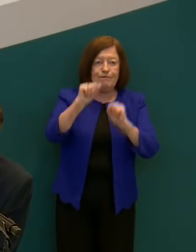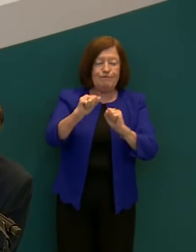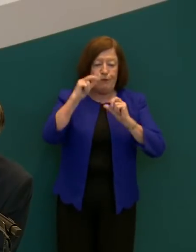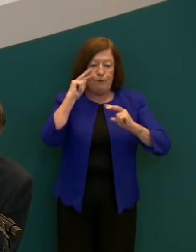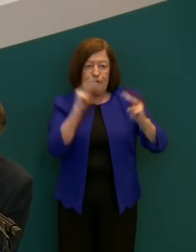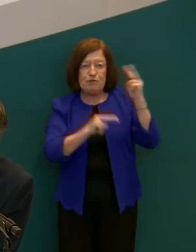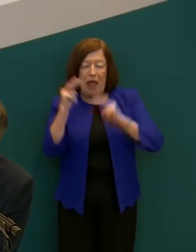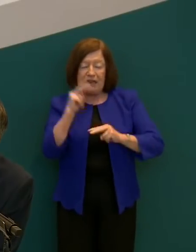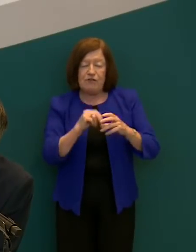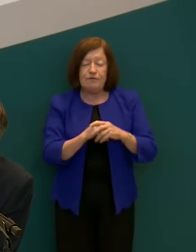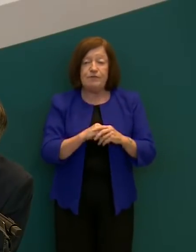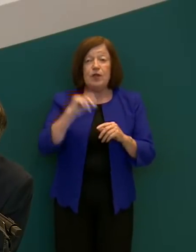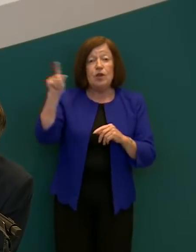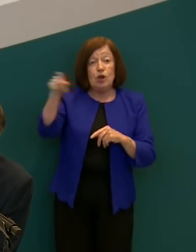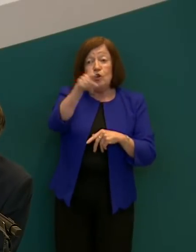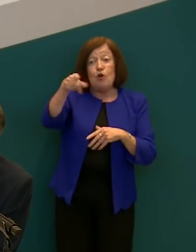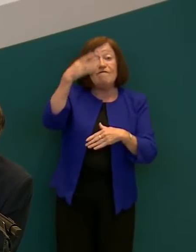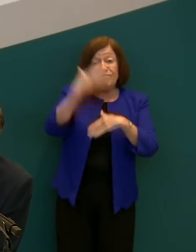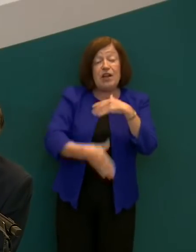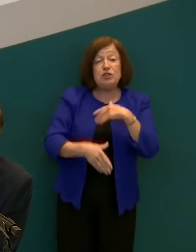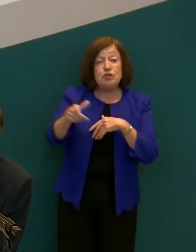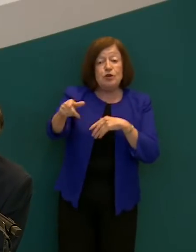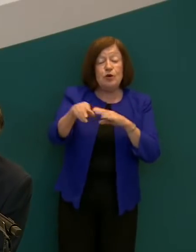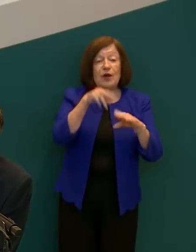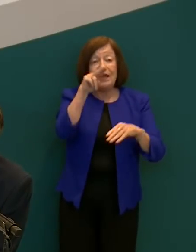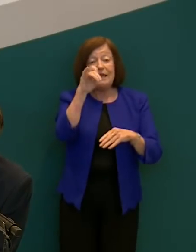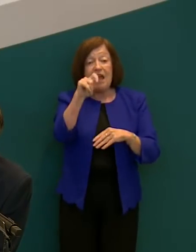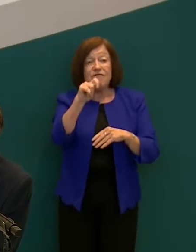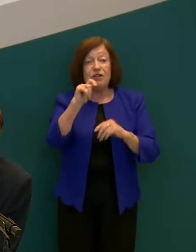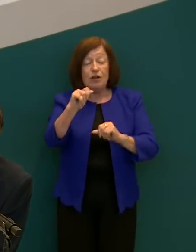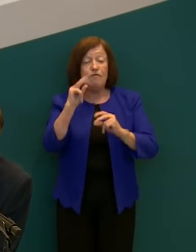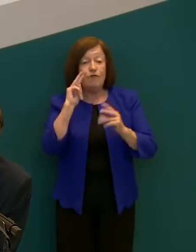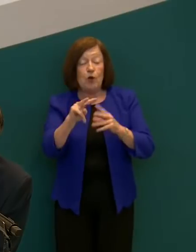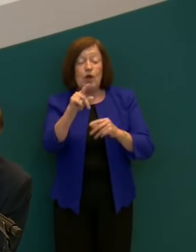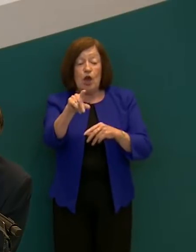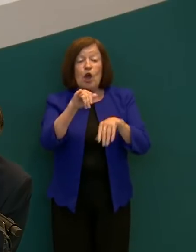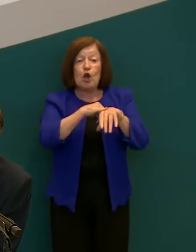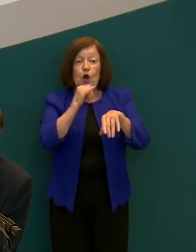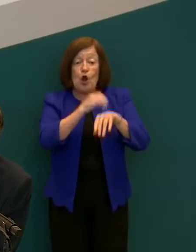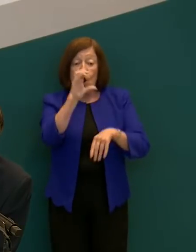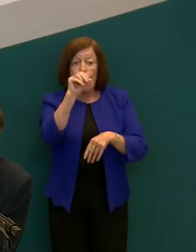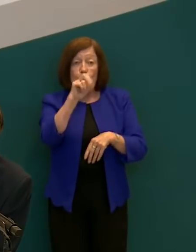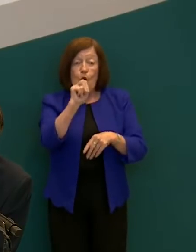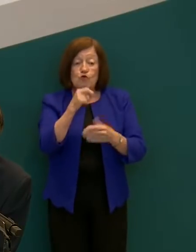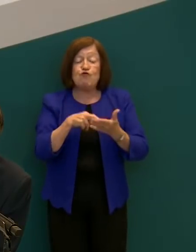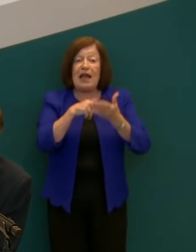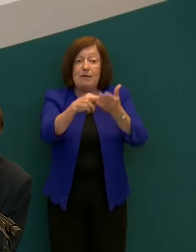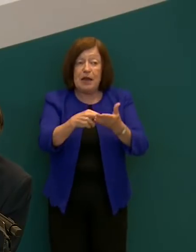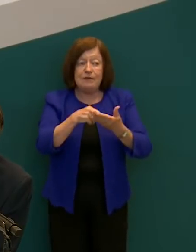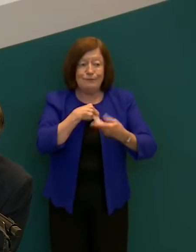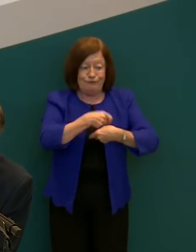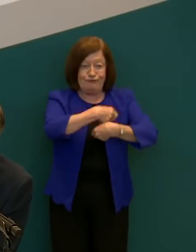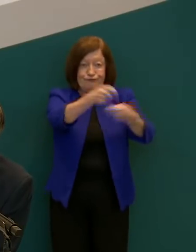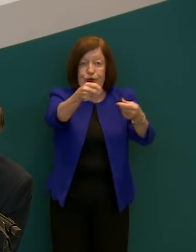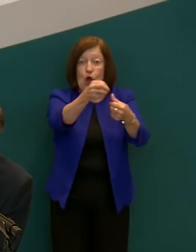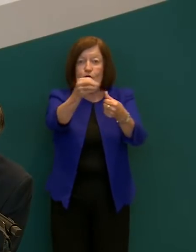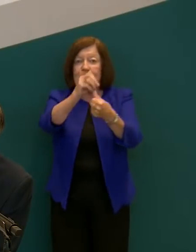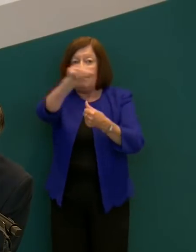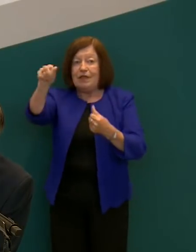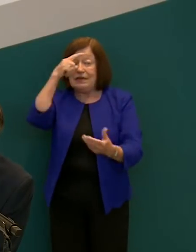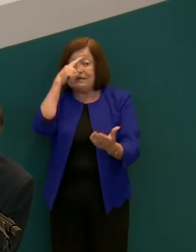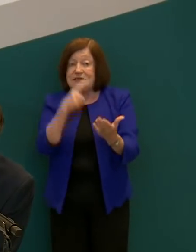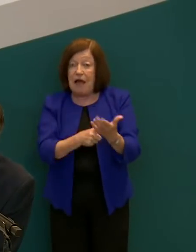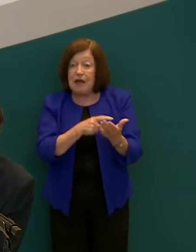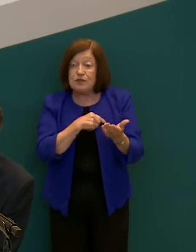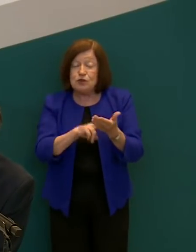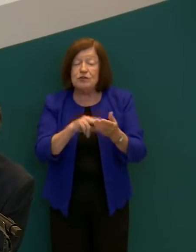future phases. So you're finished with from a NEFA point of view, with the colour coding recommendation. Now it's up to others to decide to implement